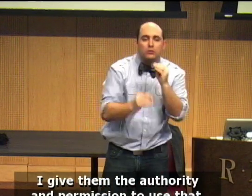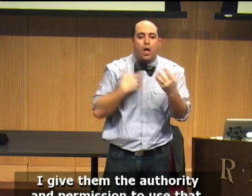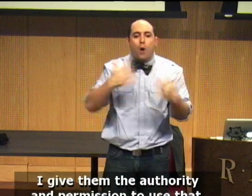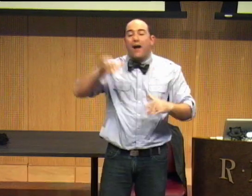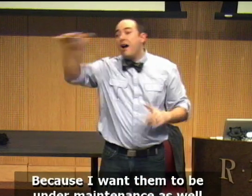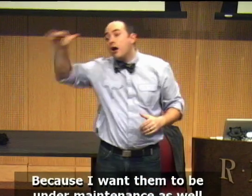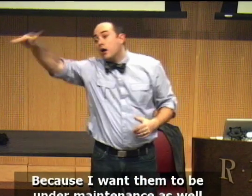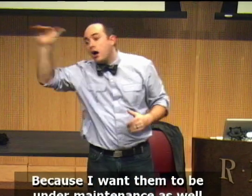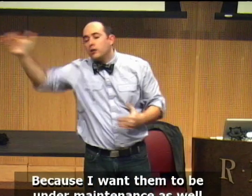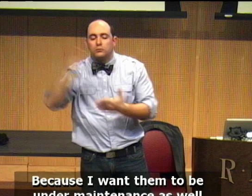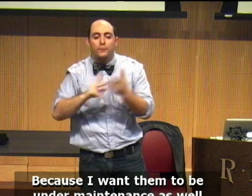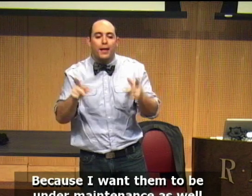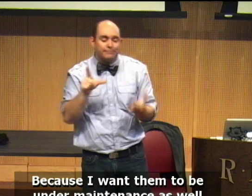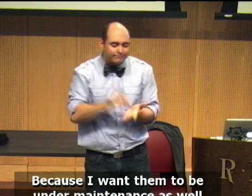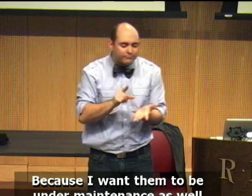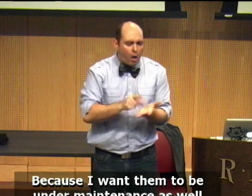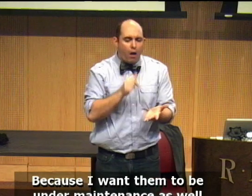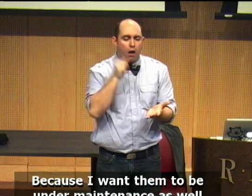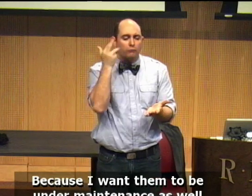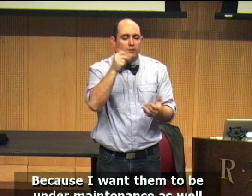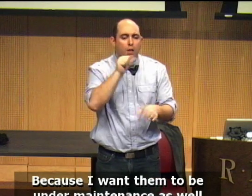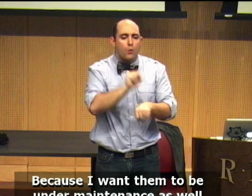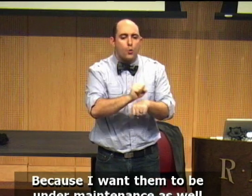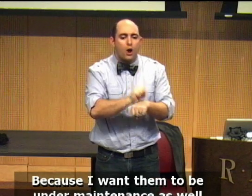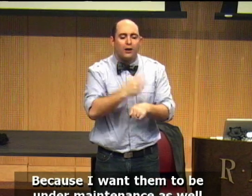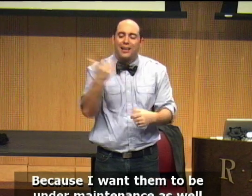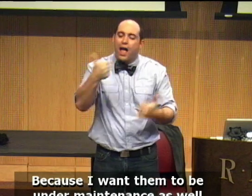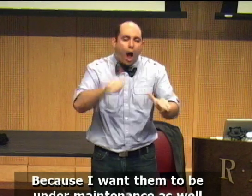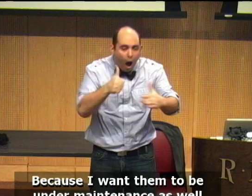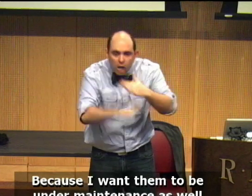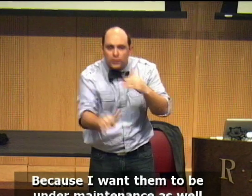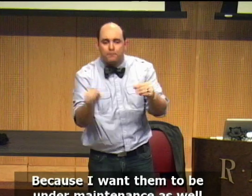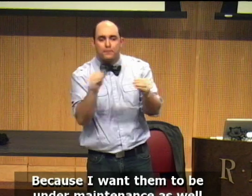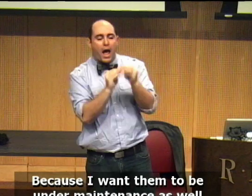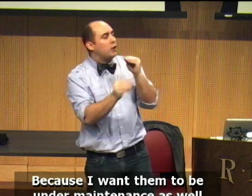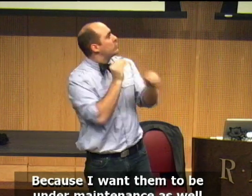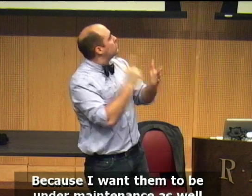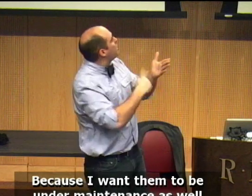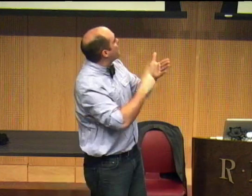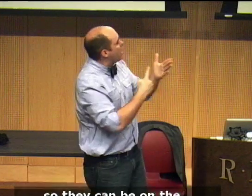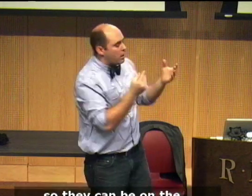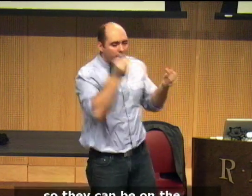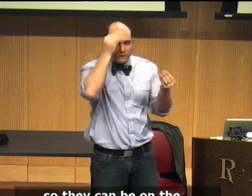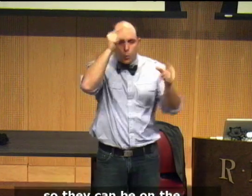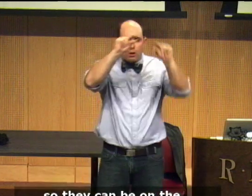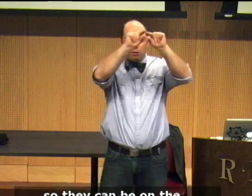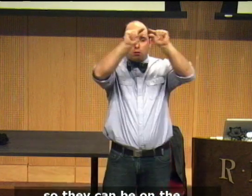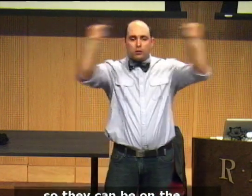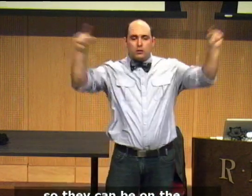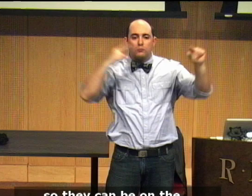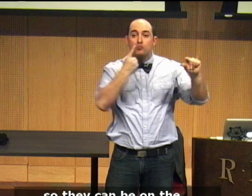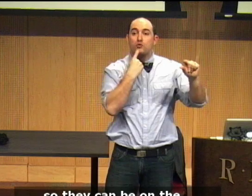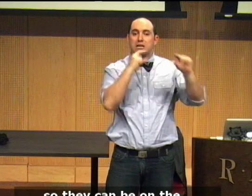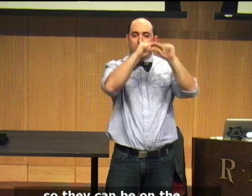that because I want them to be under maintenance as well, so they can be on